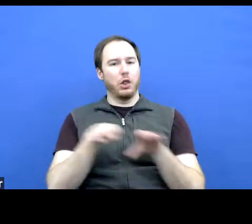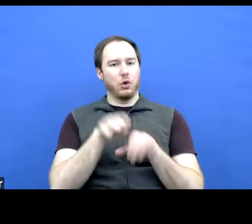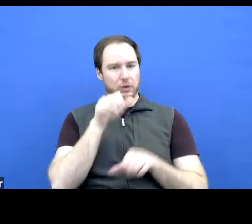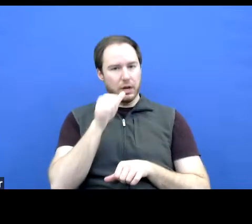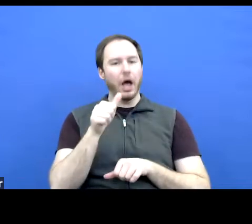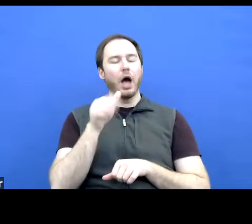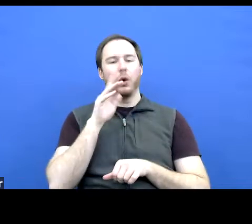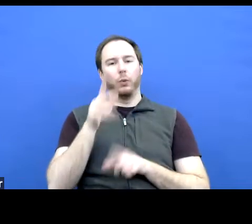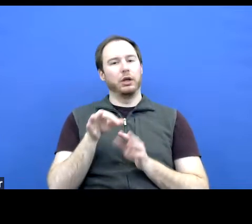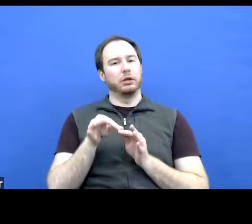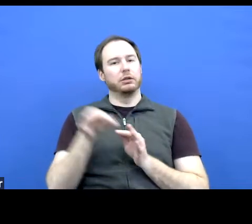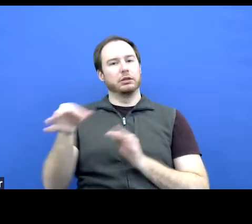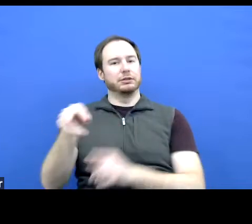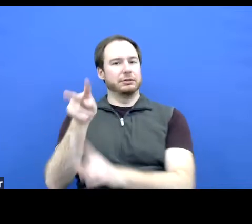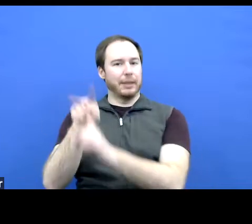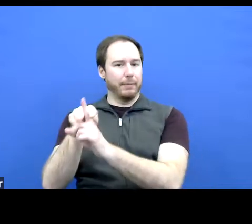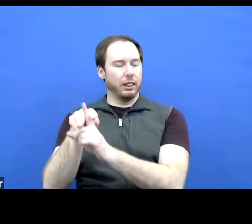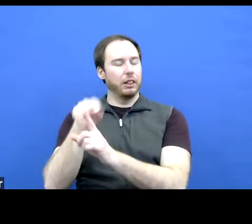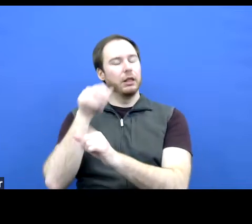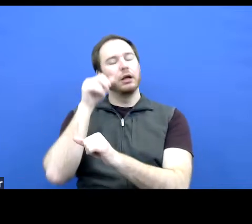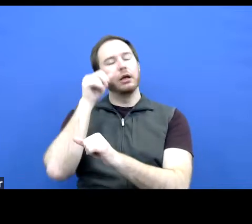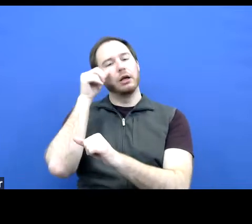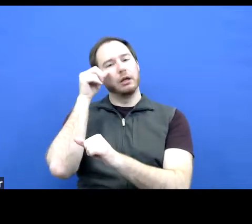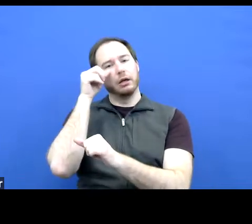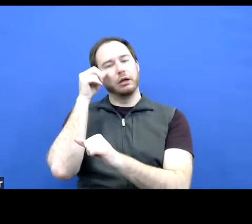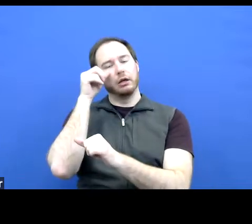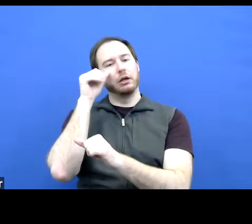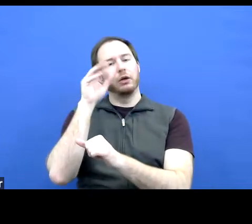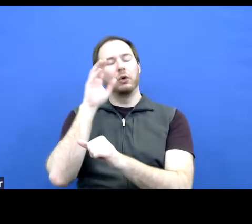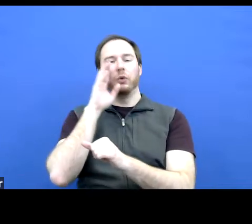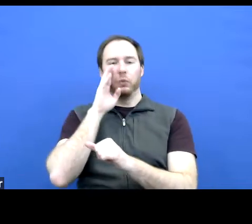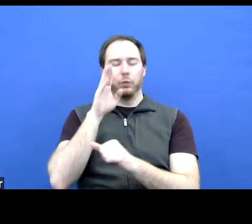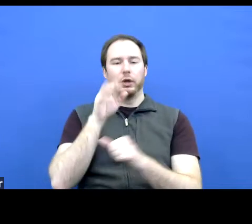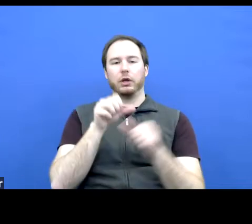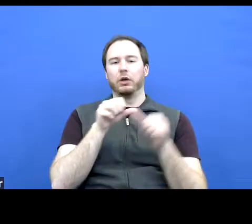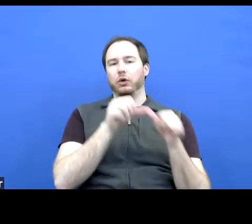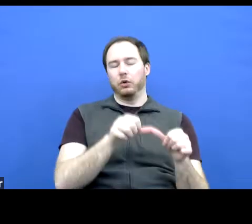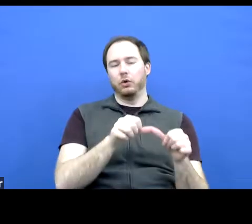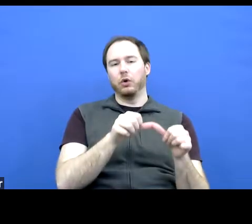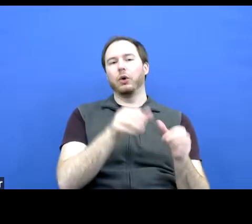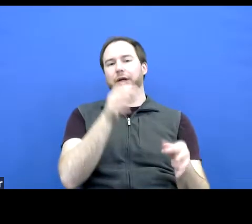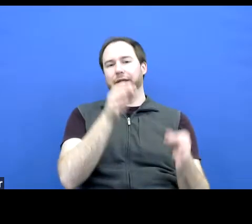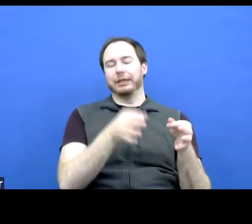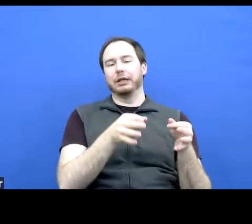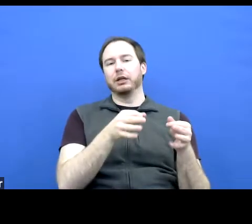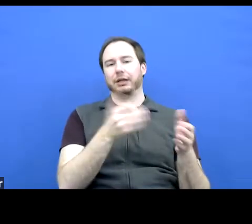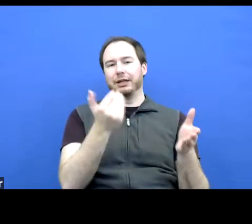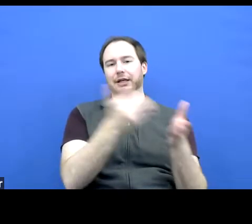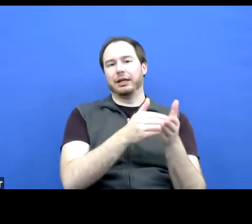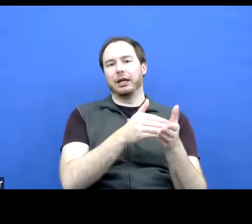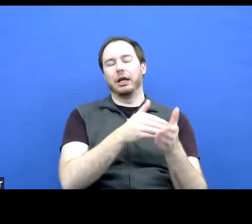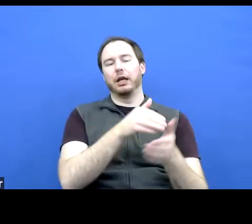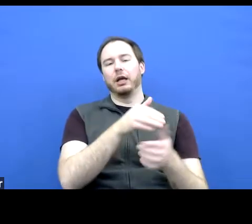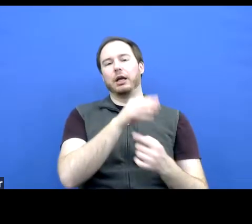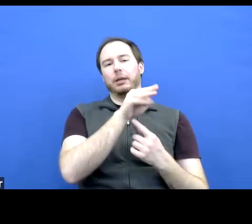this, and that we will hold the public hearing open until the May 20th. A second.